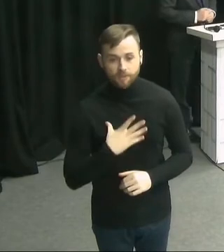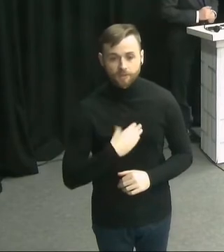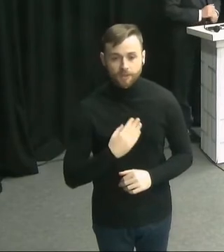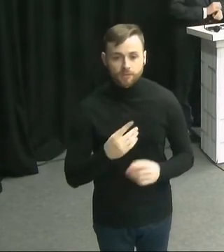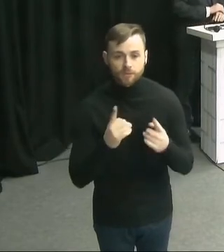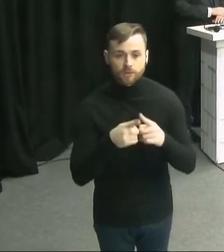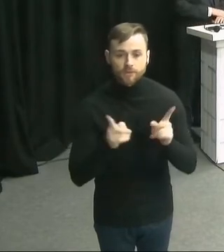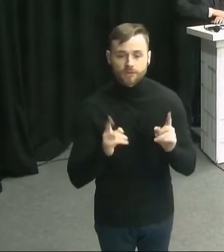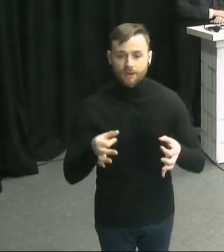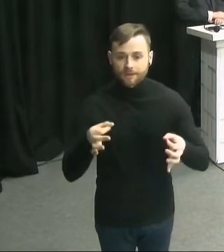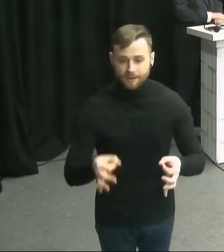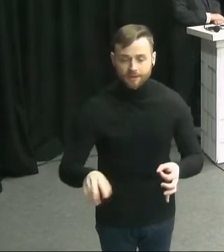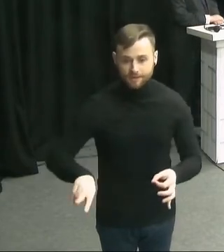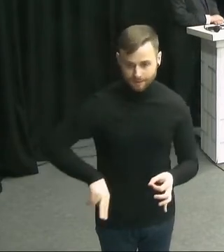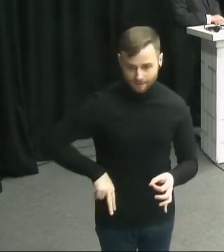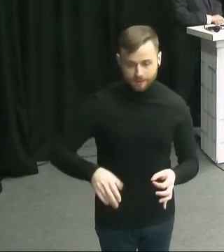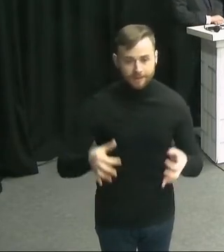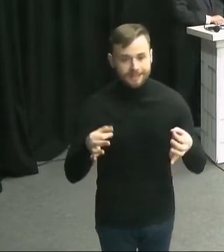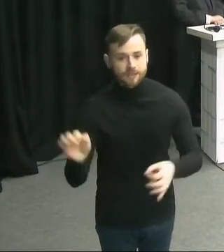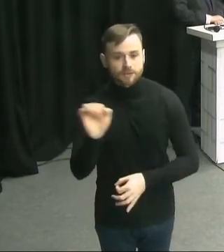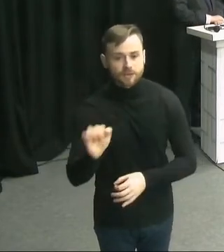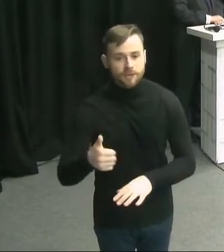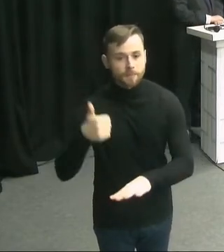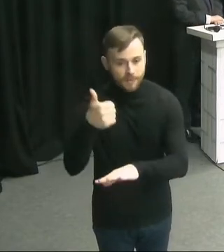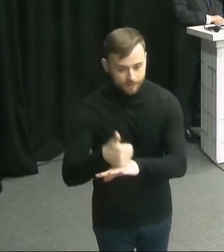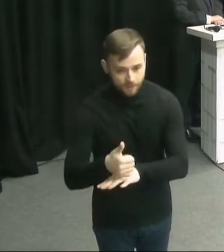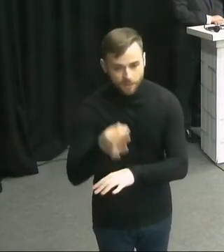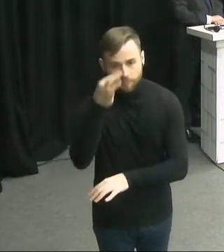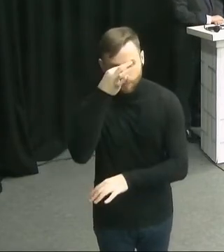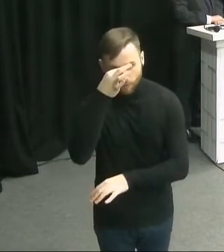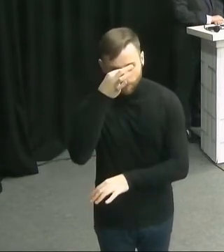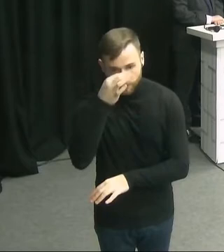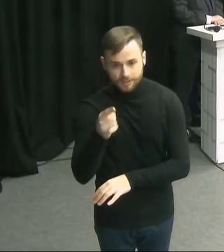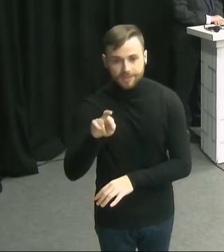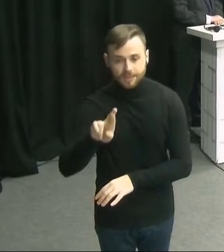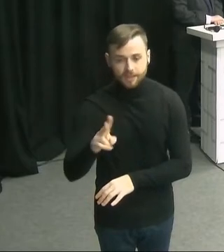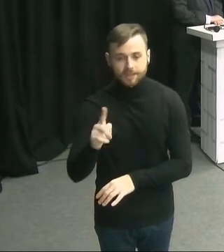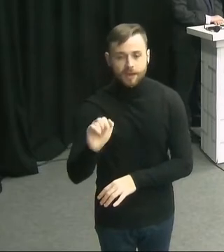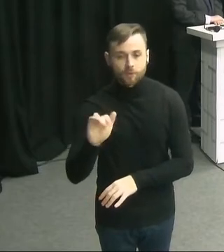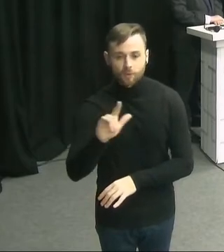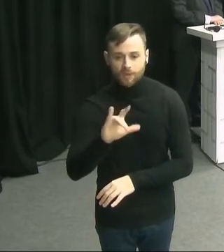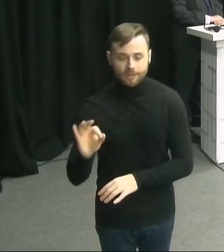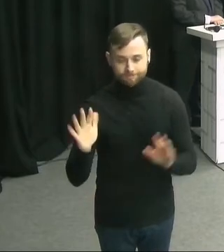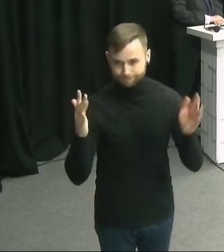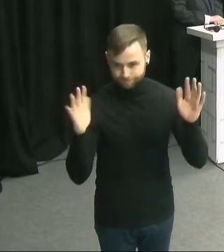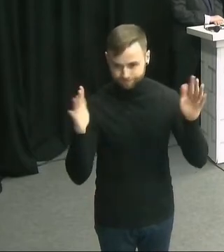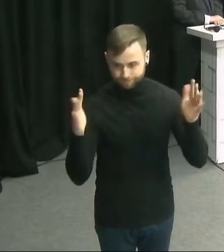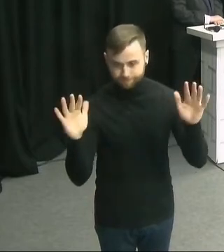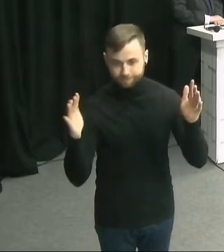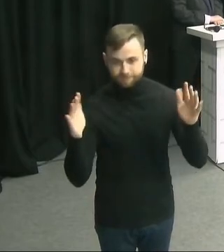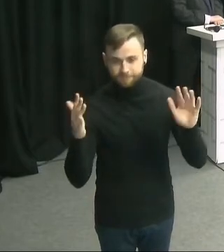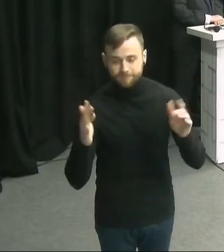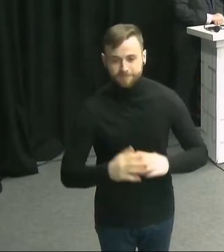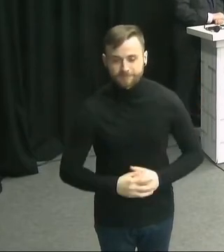Another candidate, the law faculty dean, Professor Tomas Davulis.